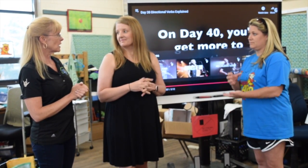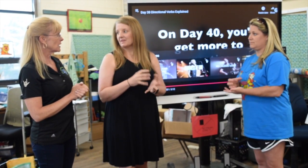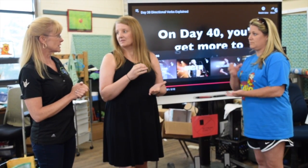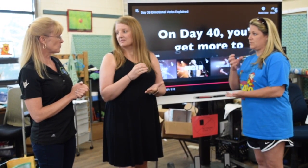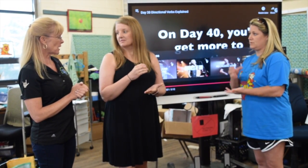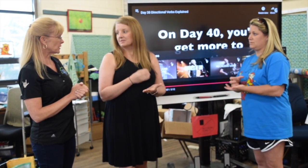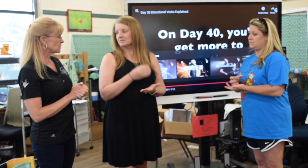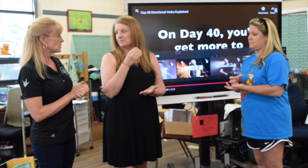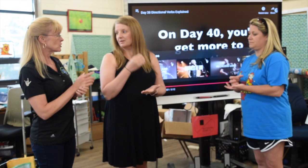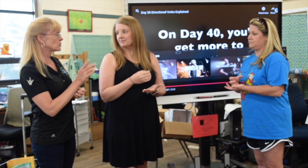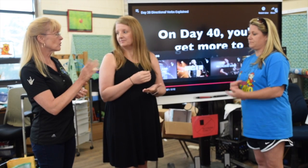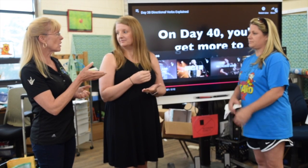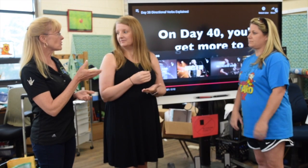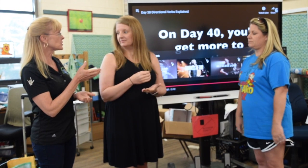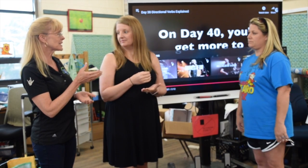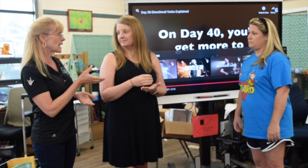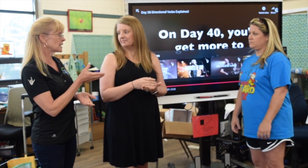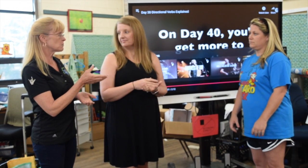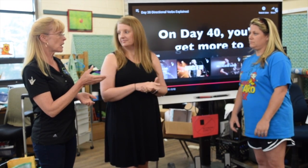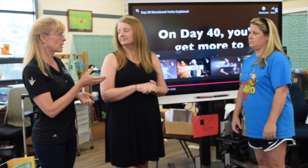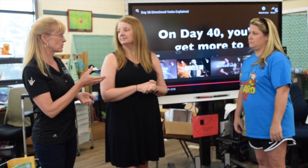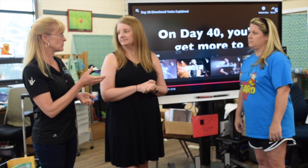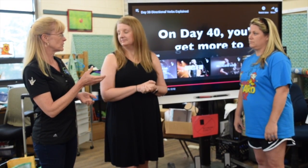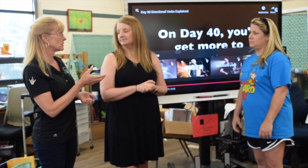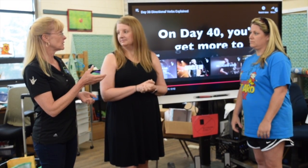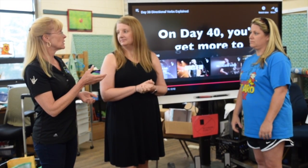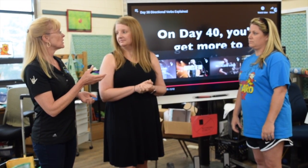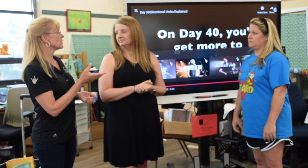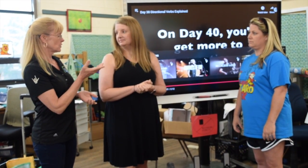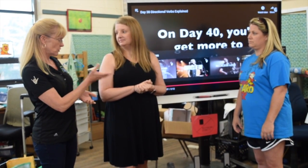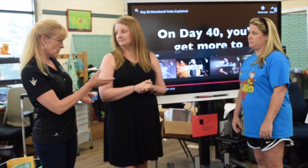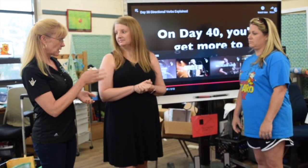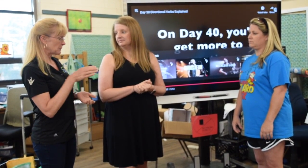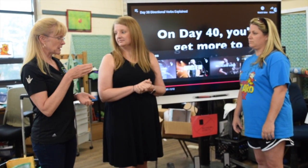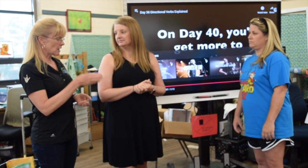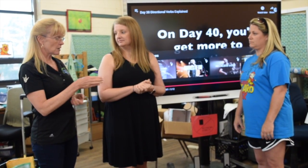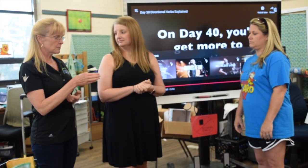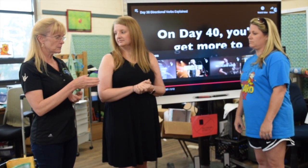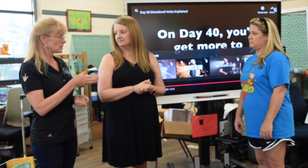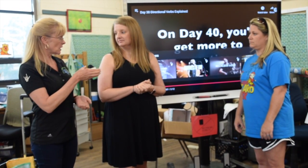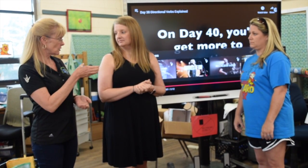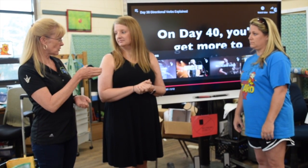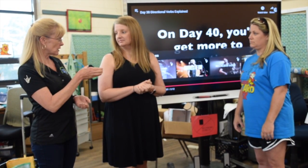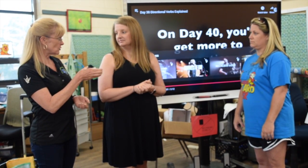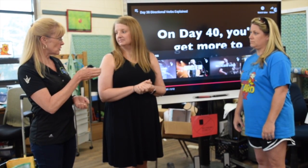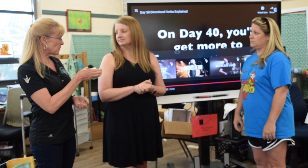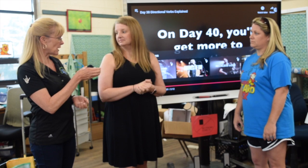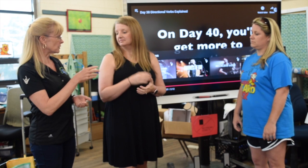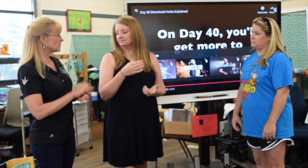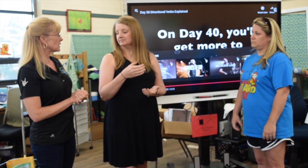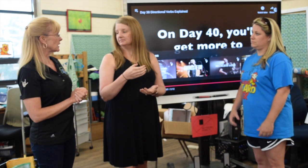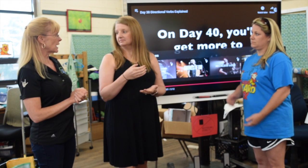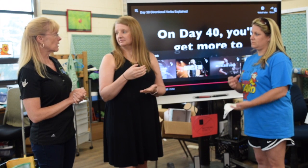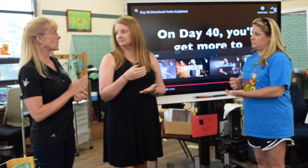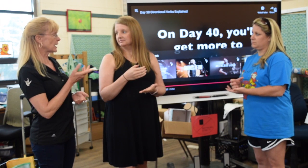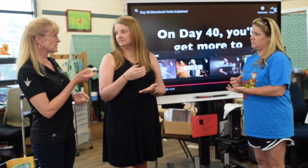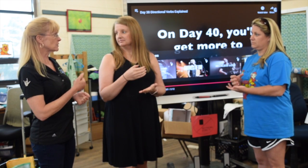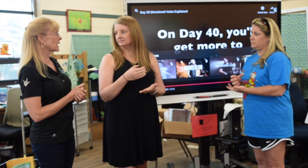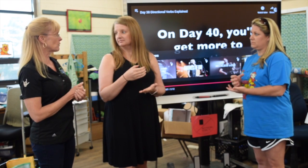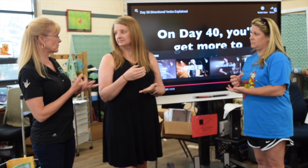It's a bottle. So you're no longer signing bottle. You're going to do the bottle. Okay, so now what would you